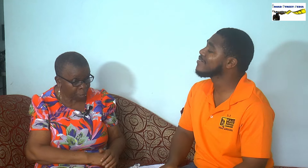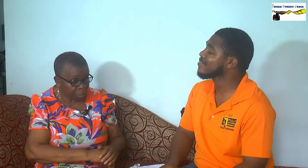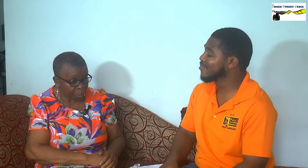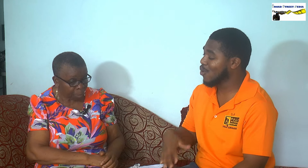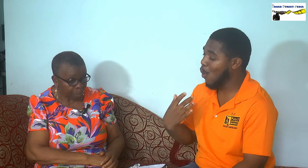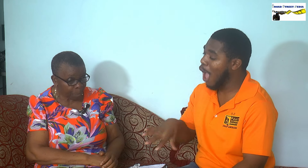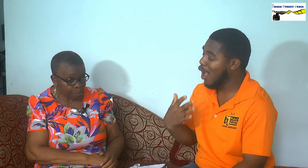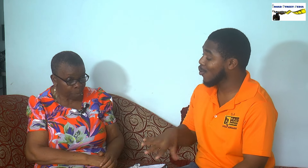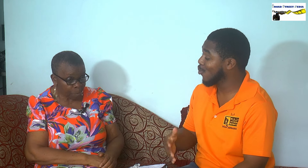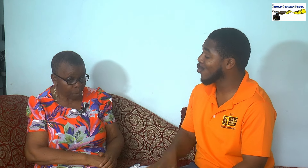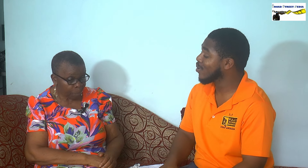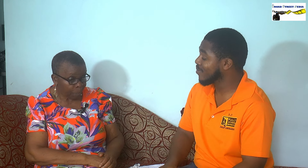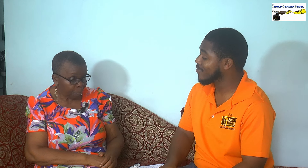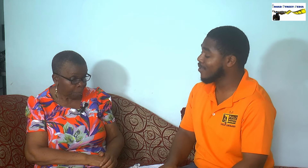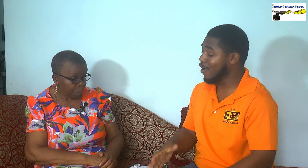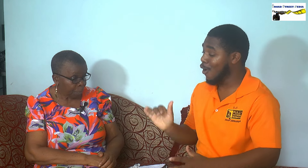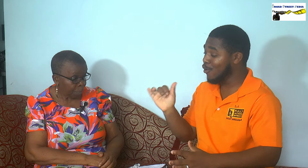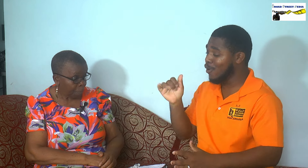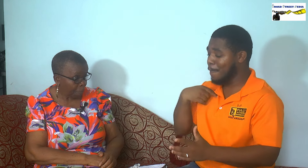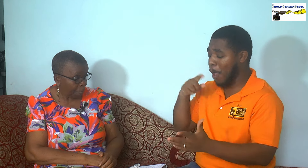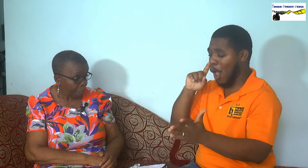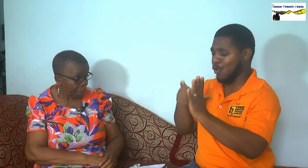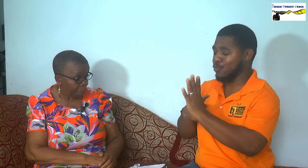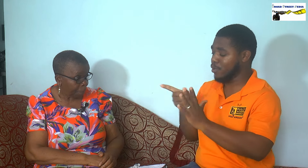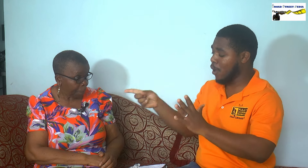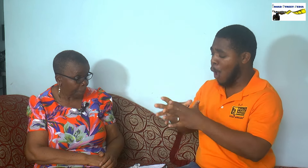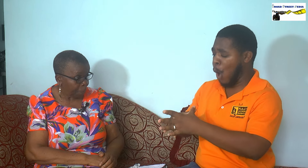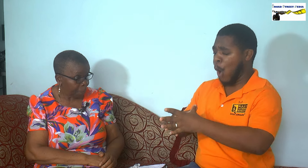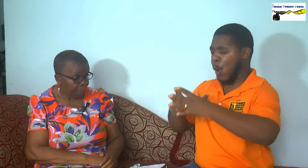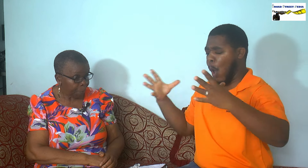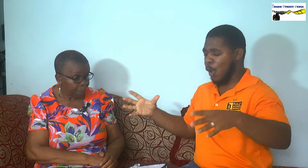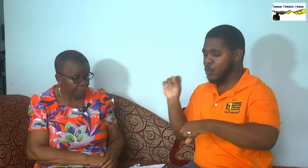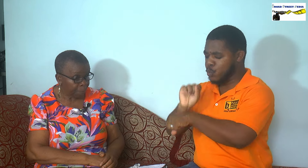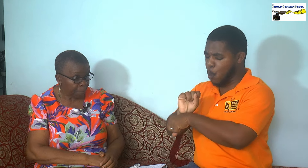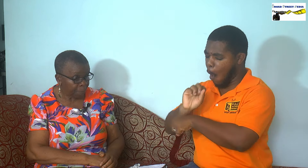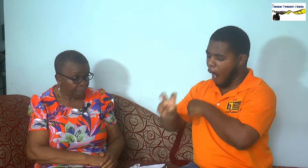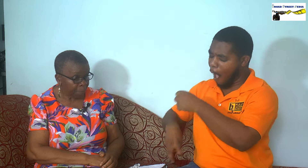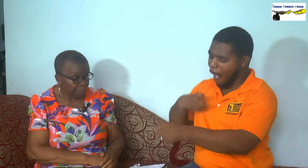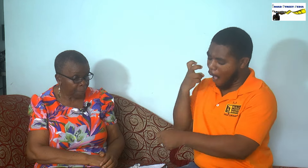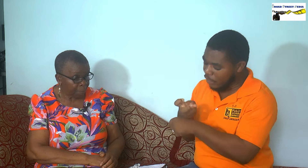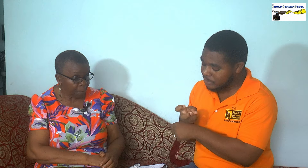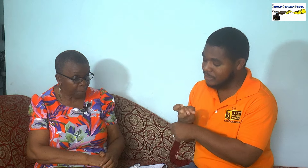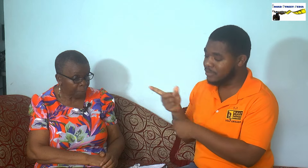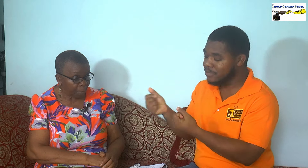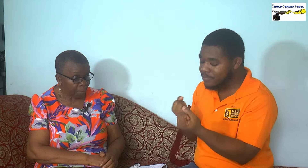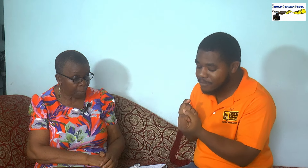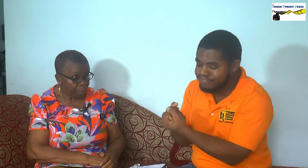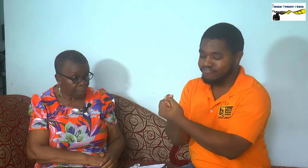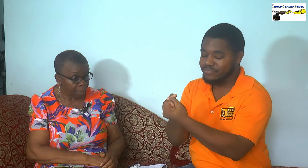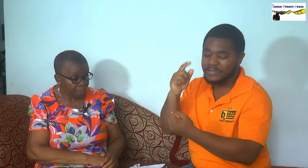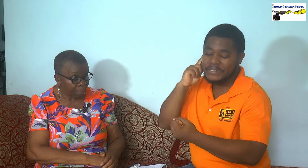2014. Right. Mm. Wow. Also, I noticed you worked really hard. You've been